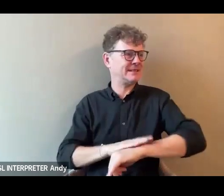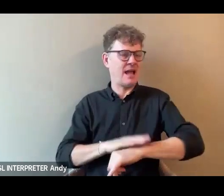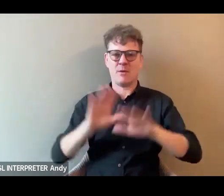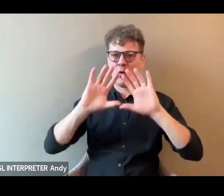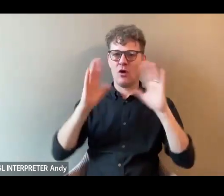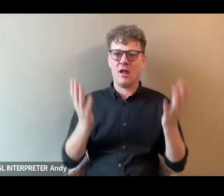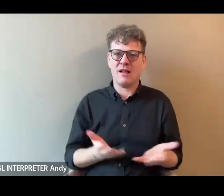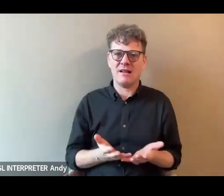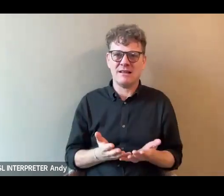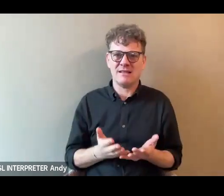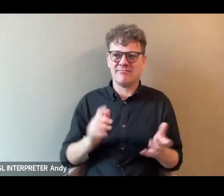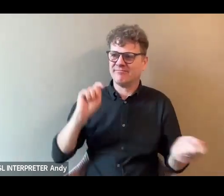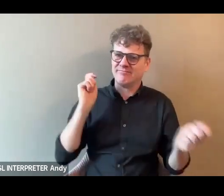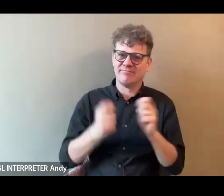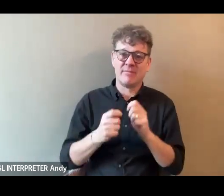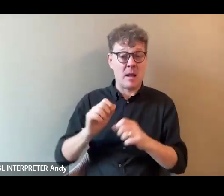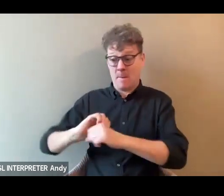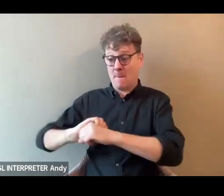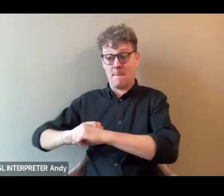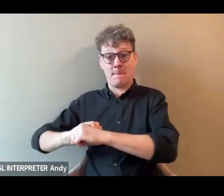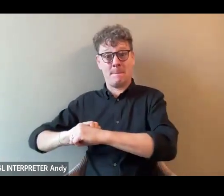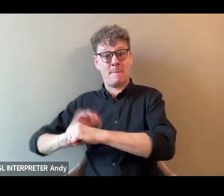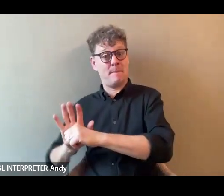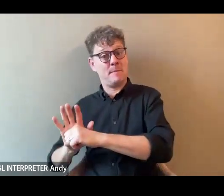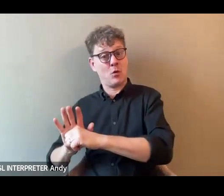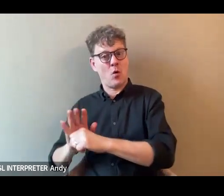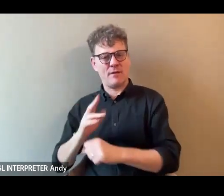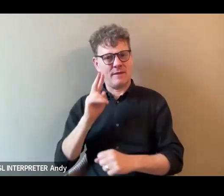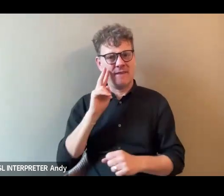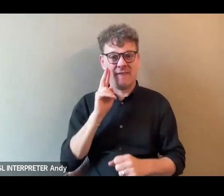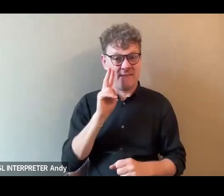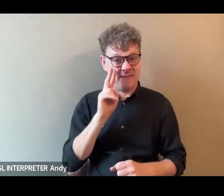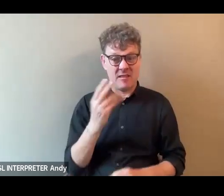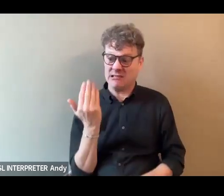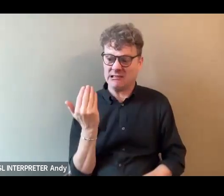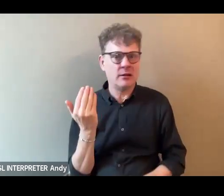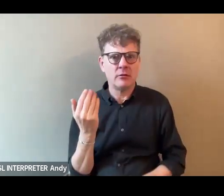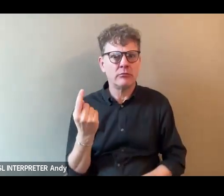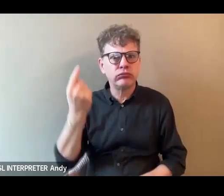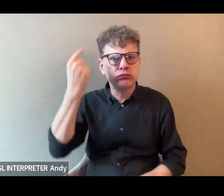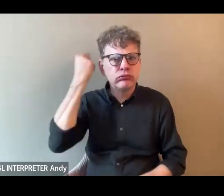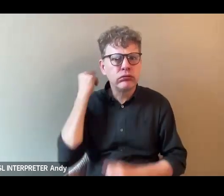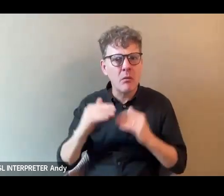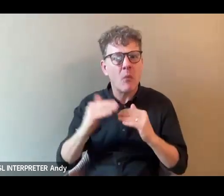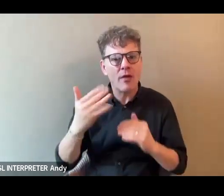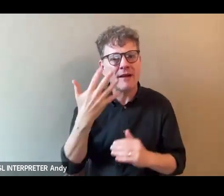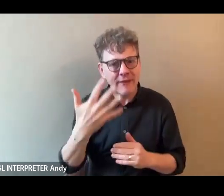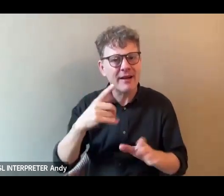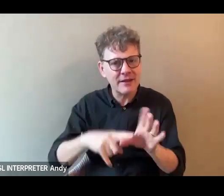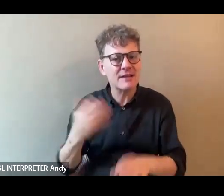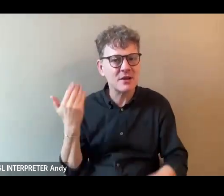In one sense, the pandemic seems 5 minutes ago, but it was more than 5 years ago when it started,